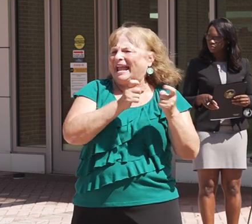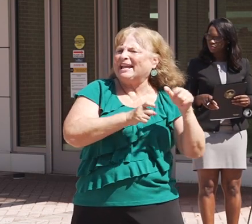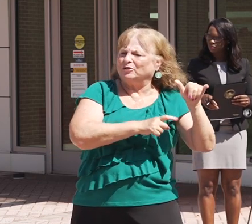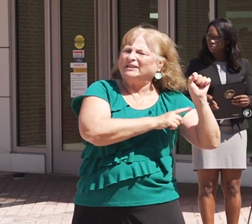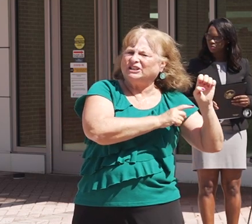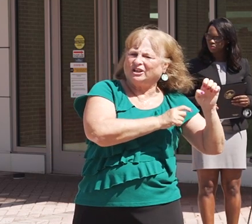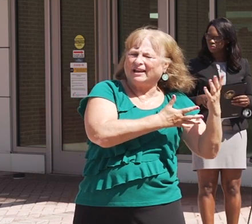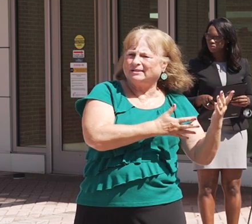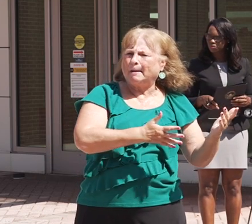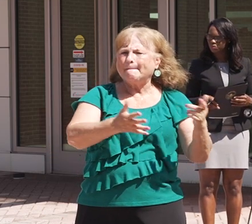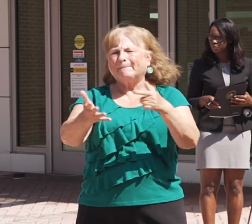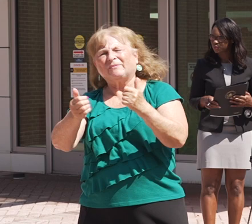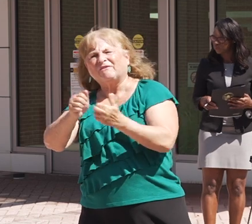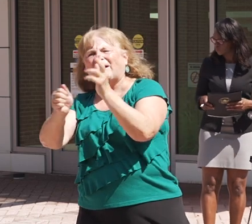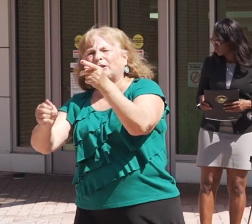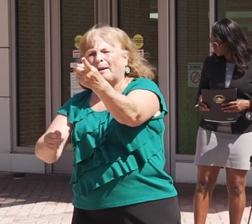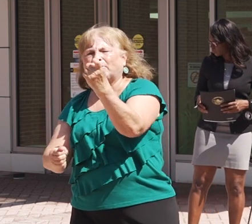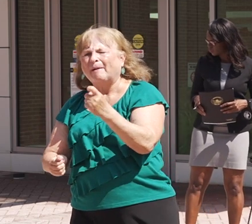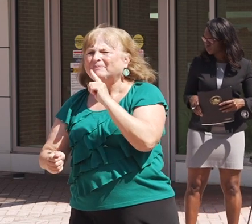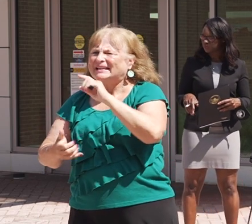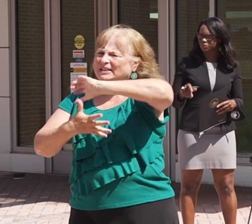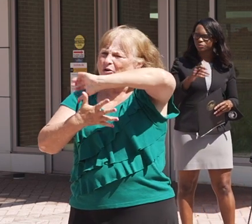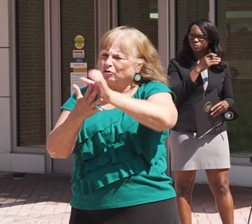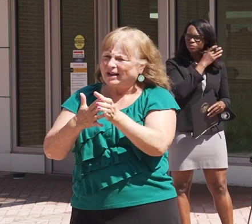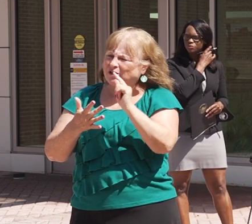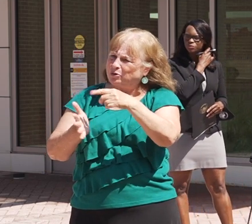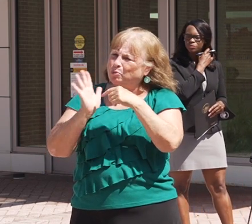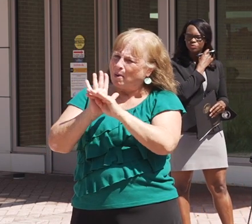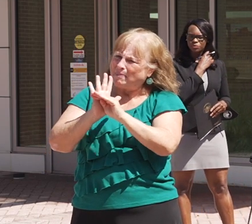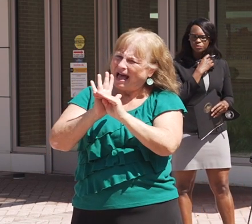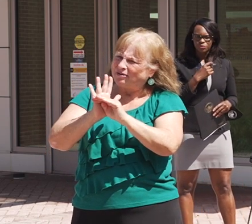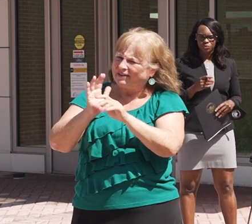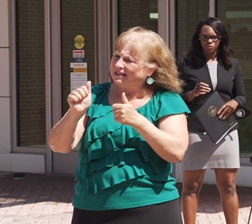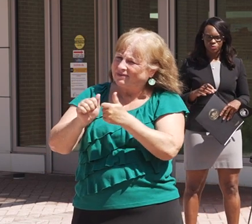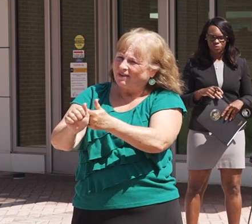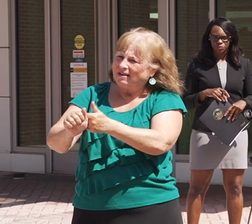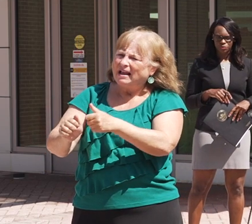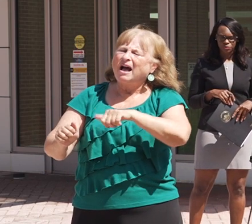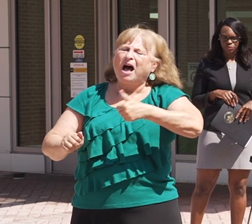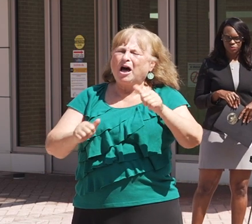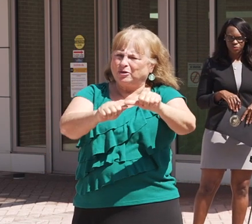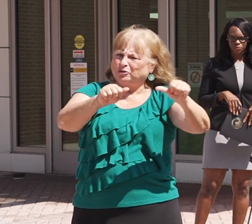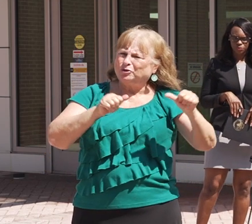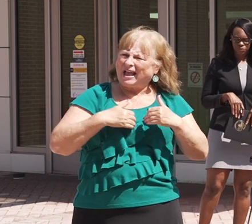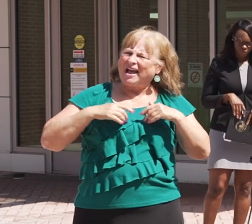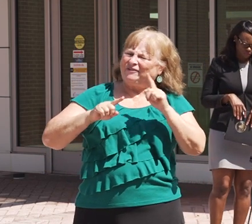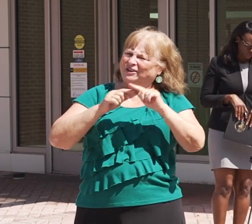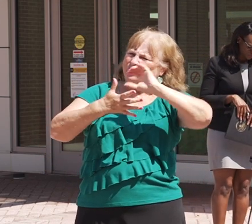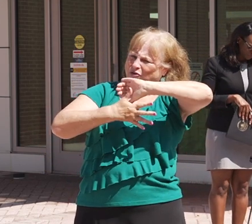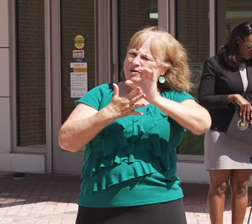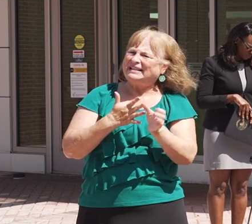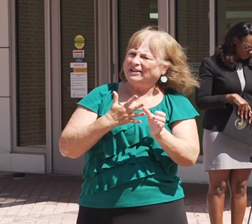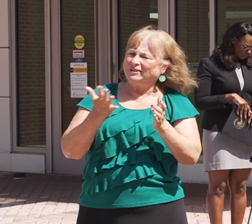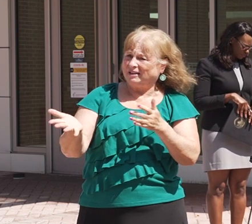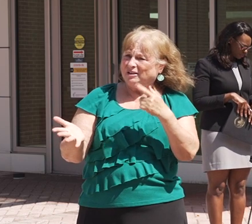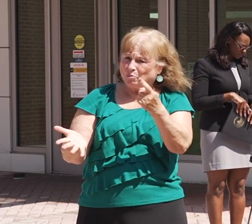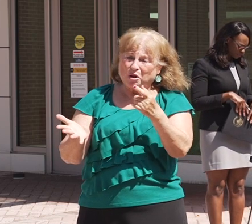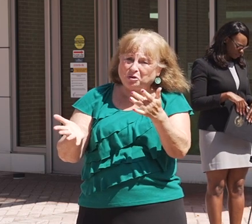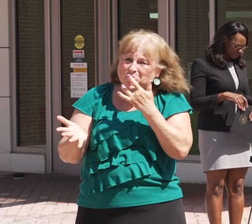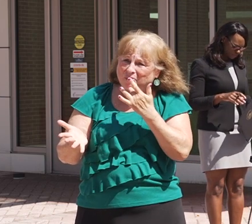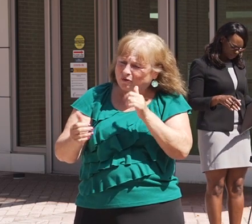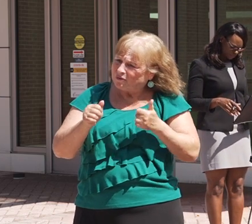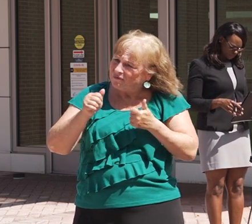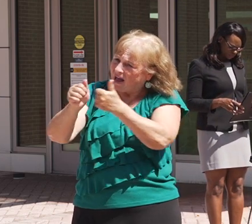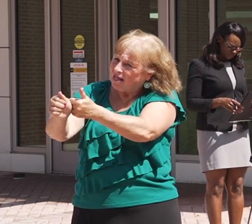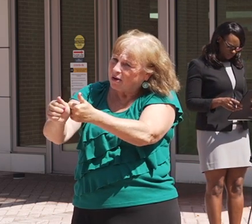there, follow-up, is there a criteria that you're going to model this after? Different jurisdictions have different criteria. Is there one that you all are